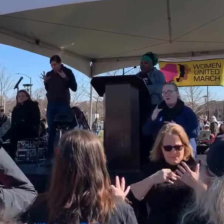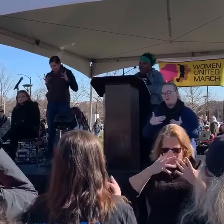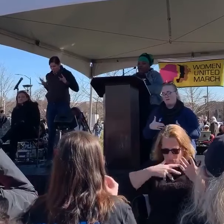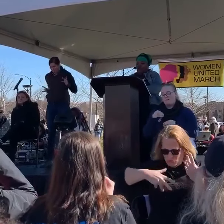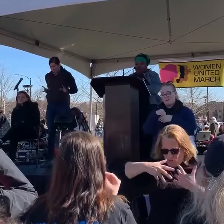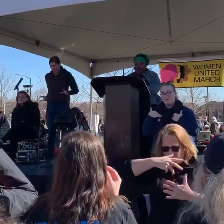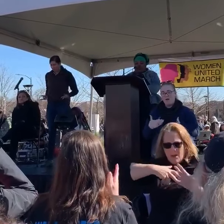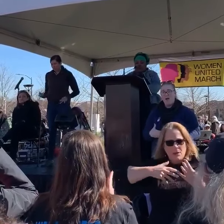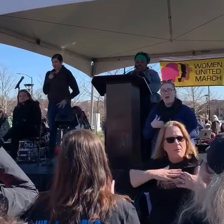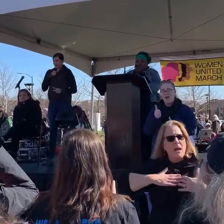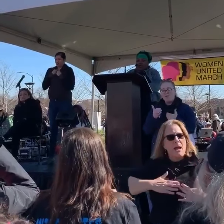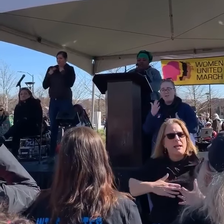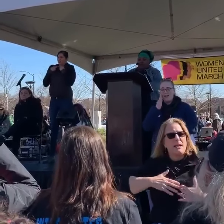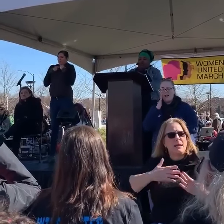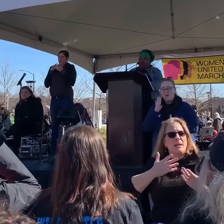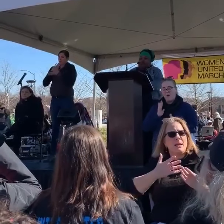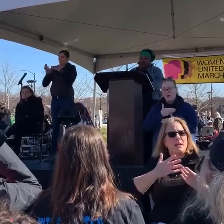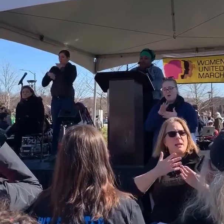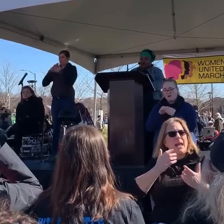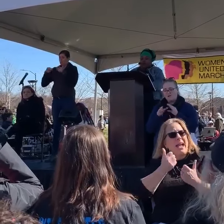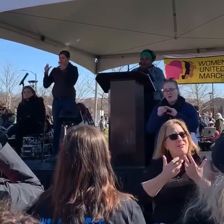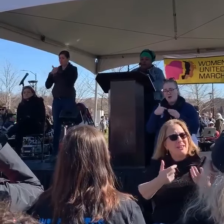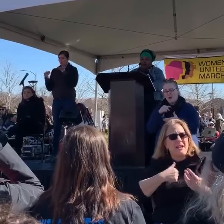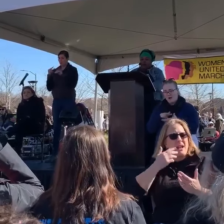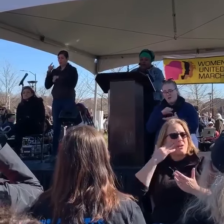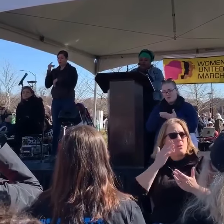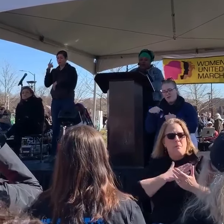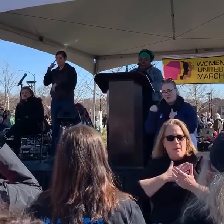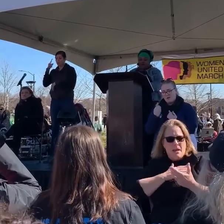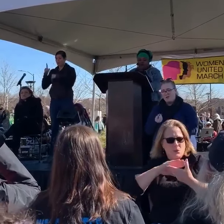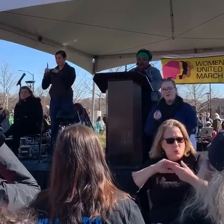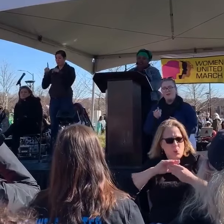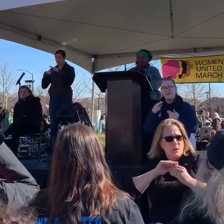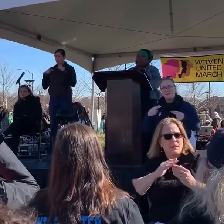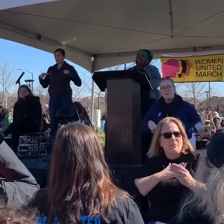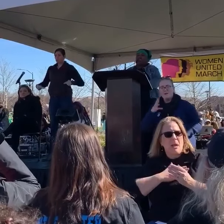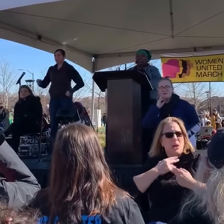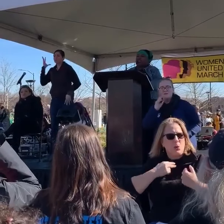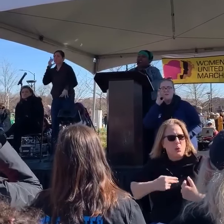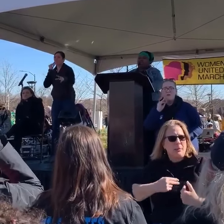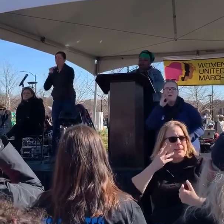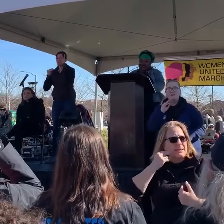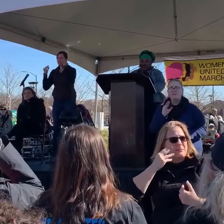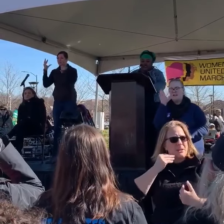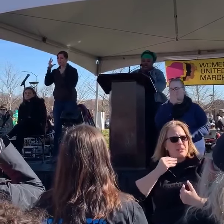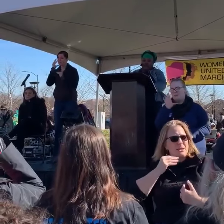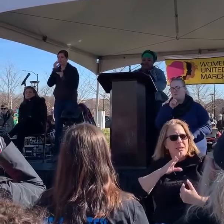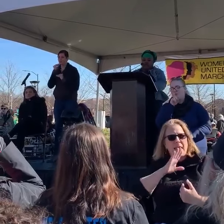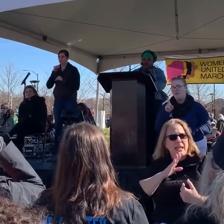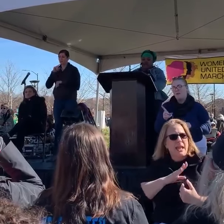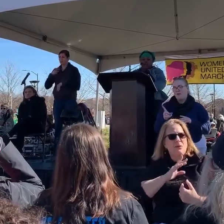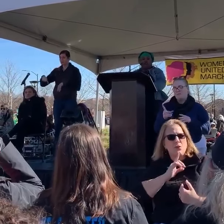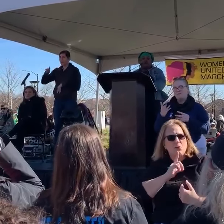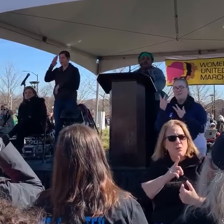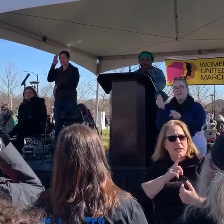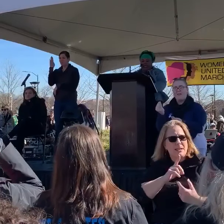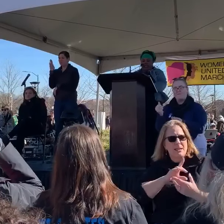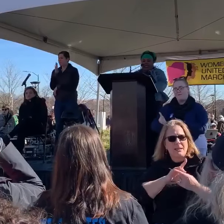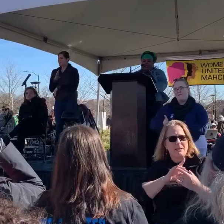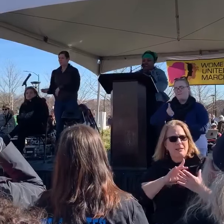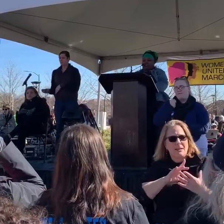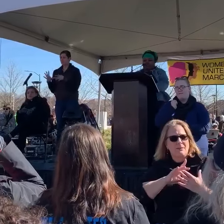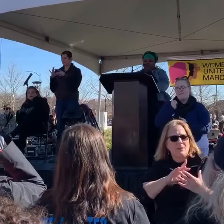know about our stories, all that I've come to learn about our human experiences, is that they never really leave, refuse